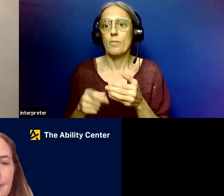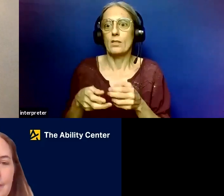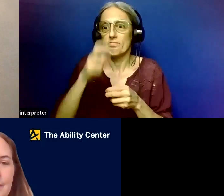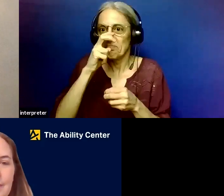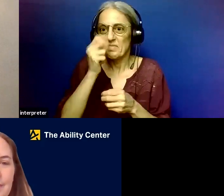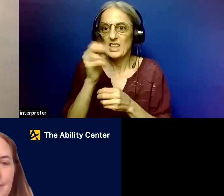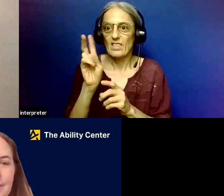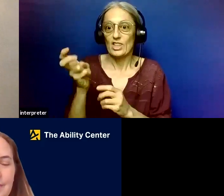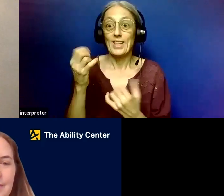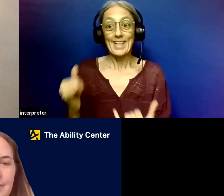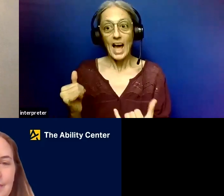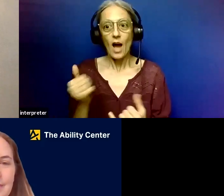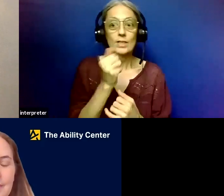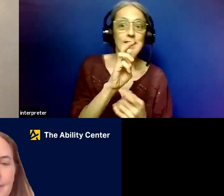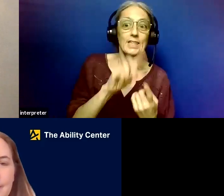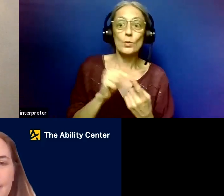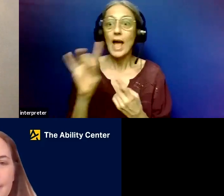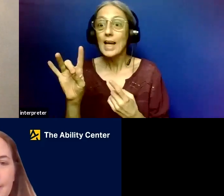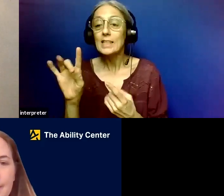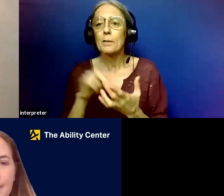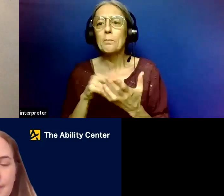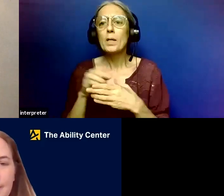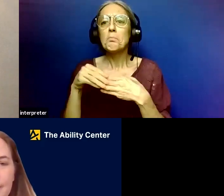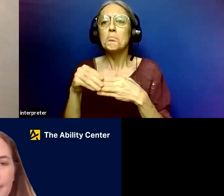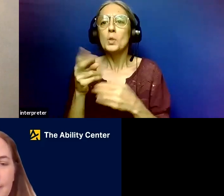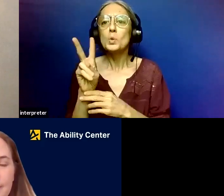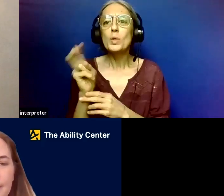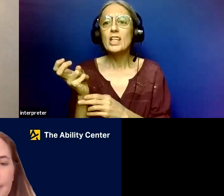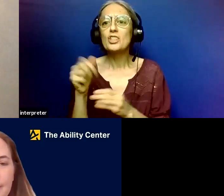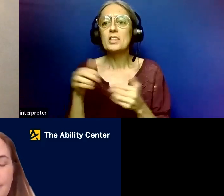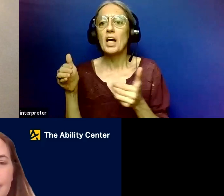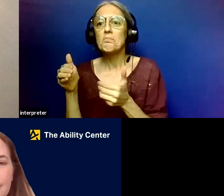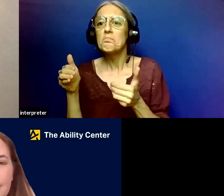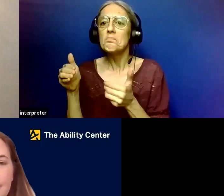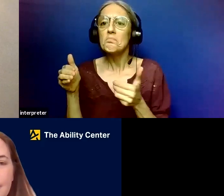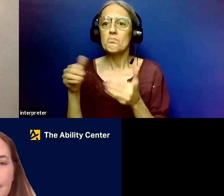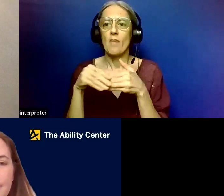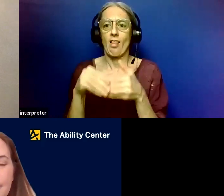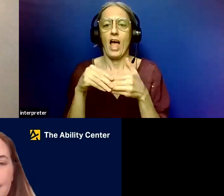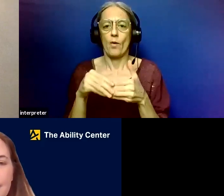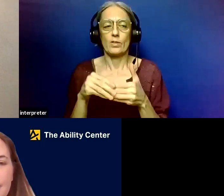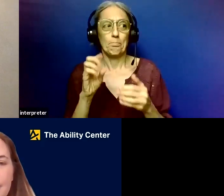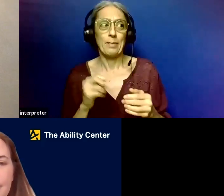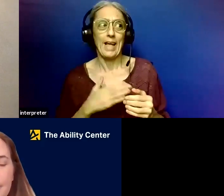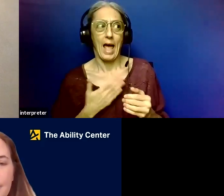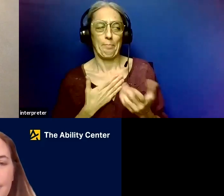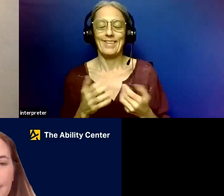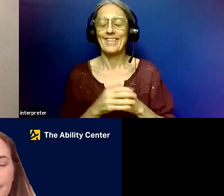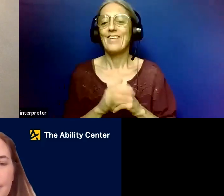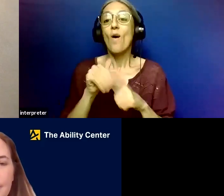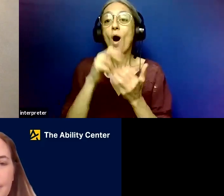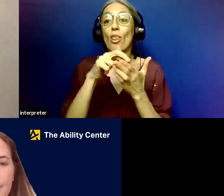So yes, you do have to have those things. And all of these rules can be found in the design standards